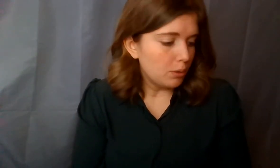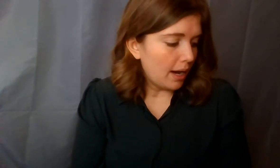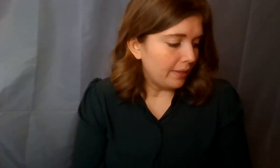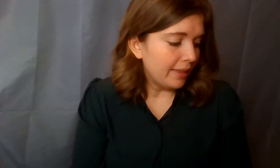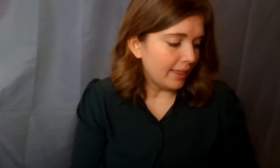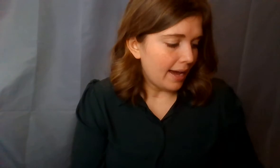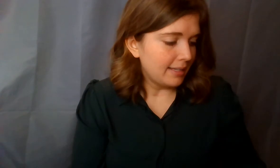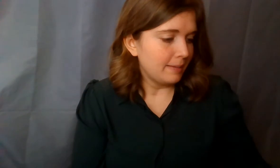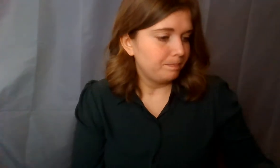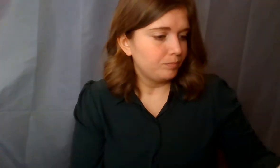review on that.